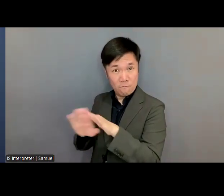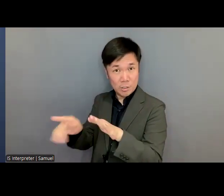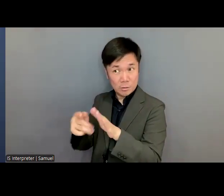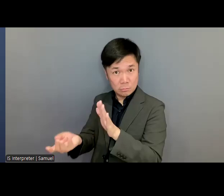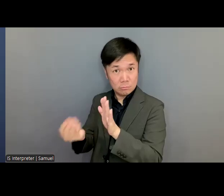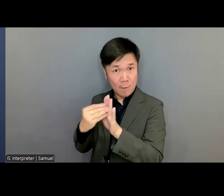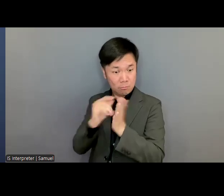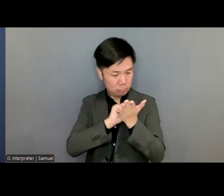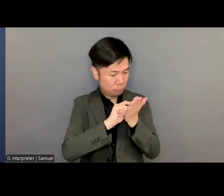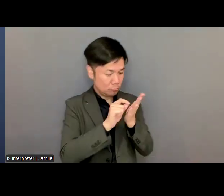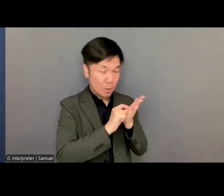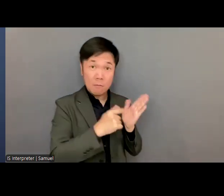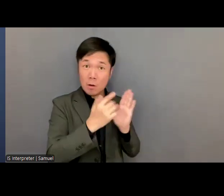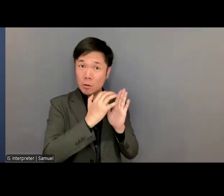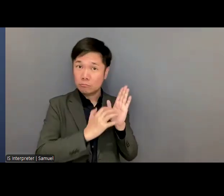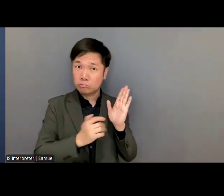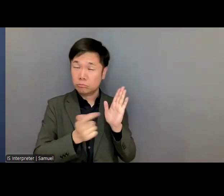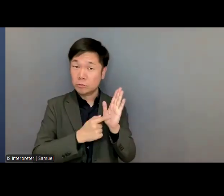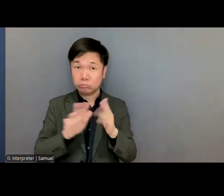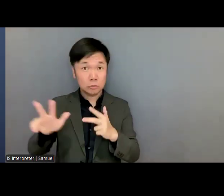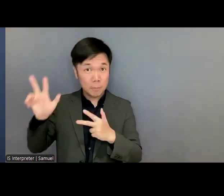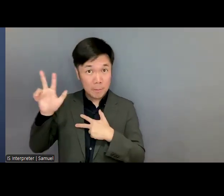drafting of their commitment.